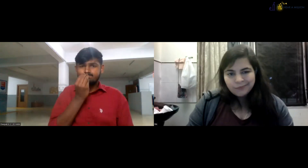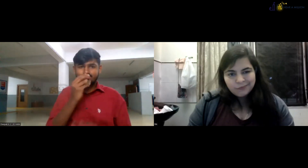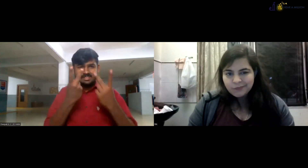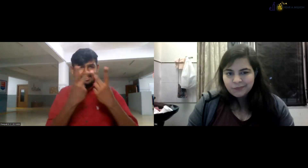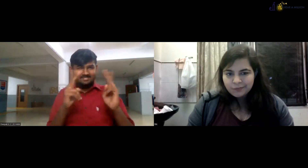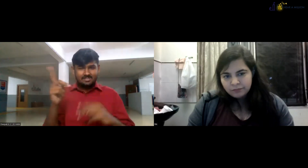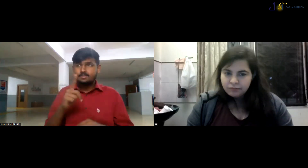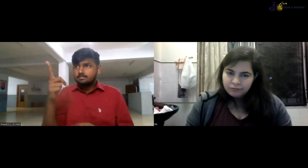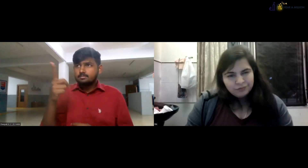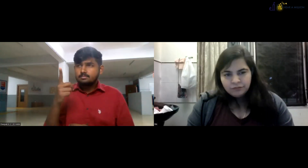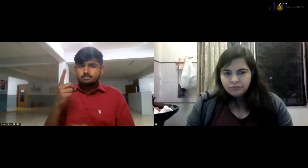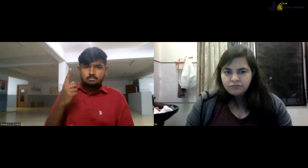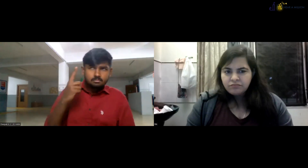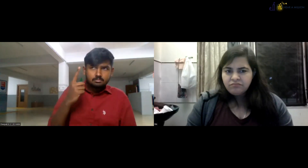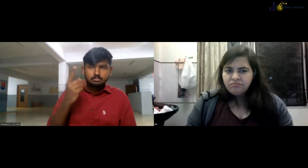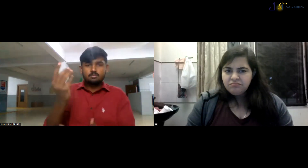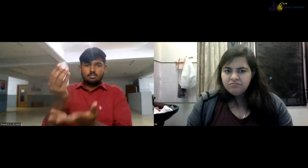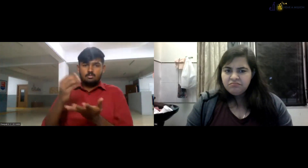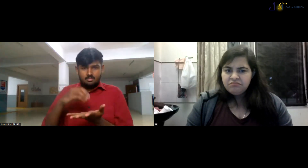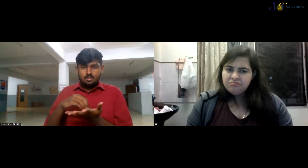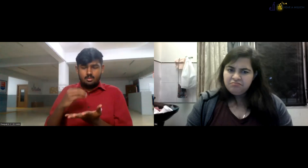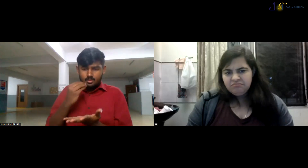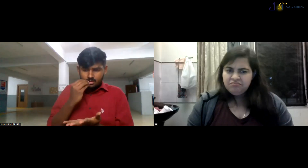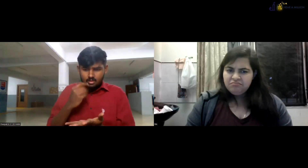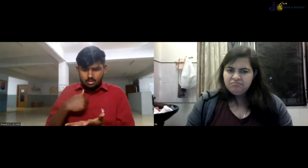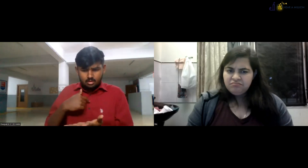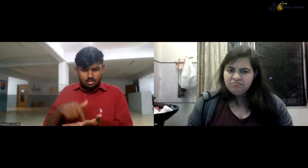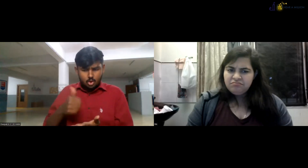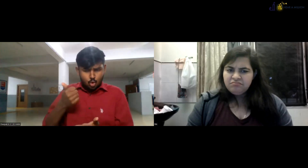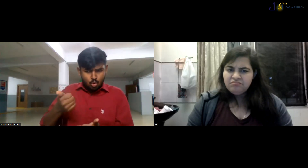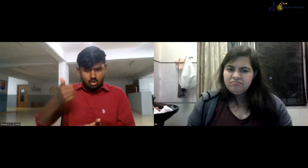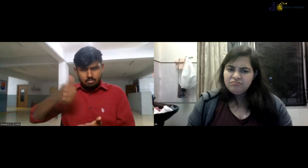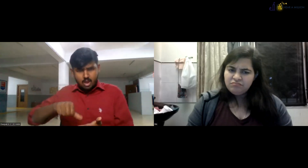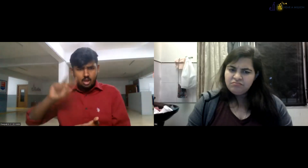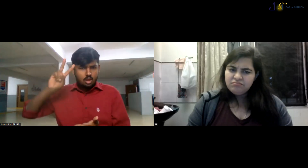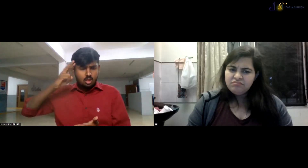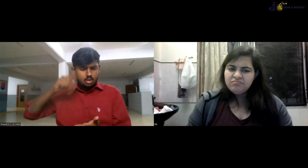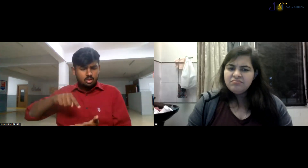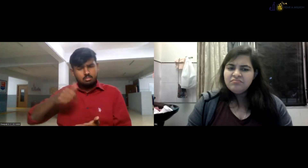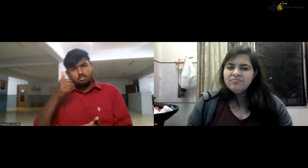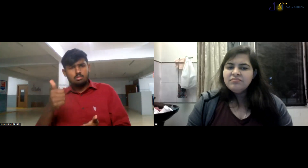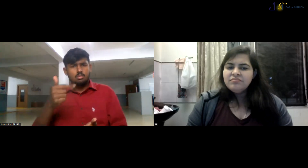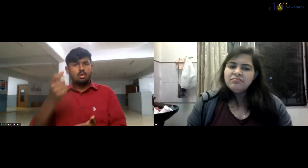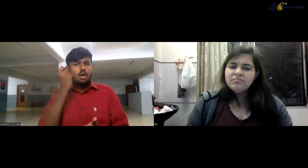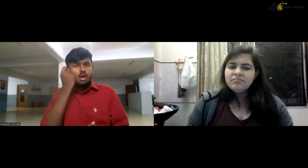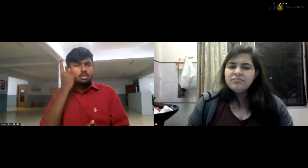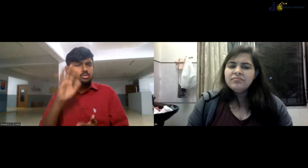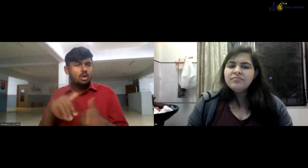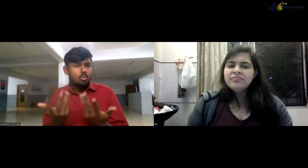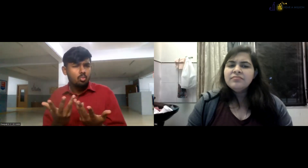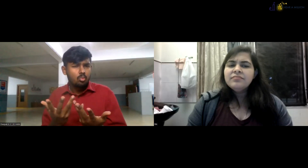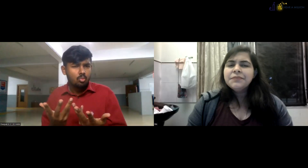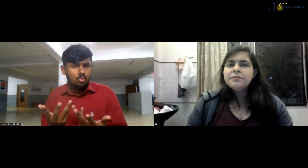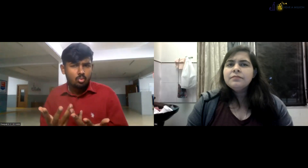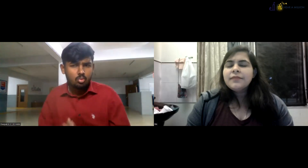Okay. So if you are visiting any particular place and we see that there is a different cuisine over there, so how, if you are thinking